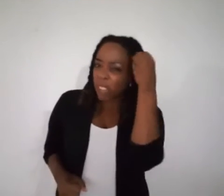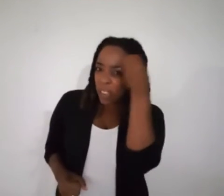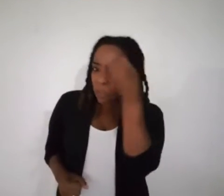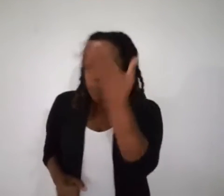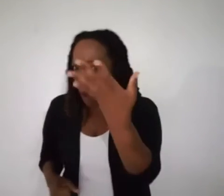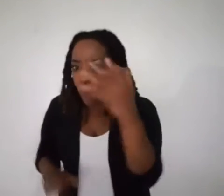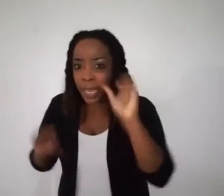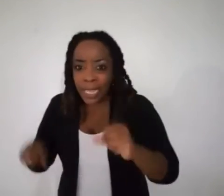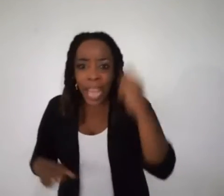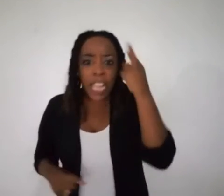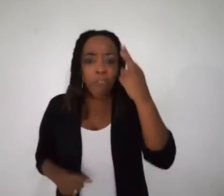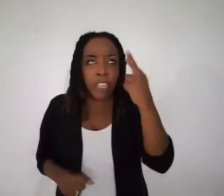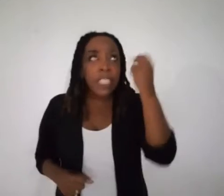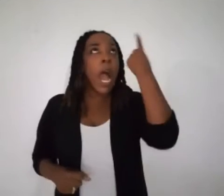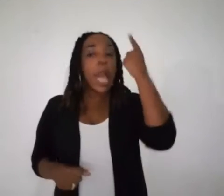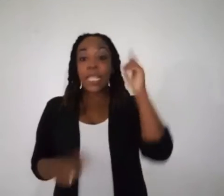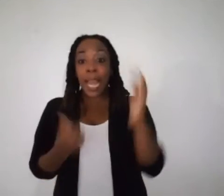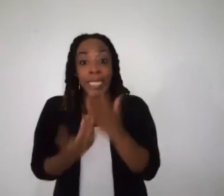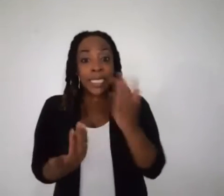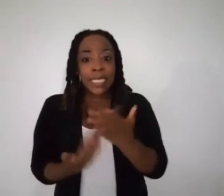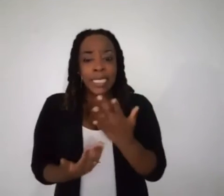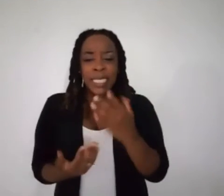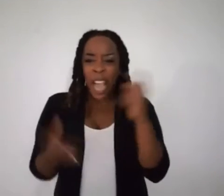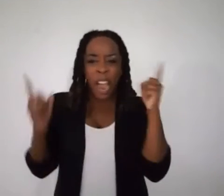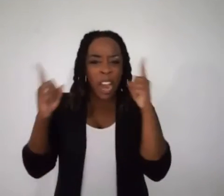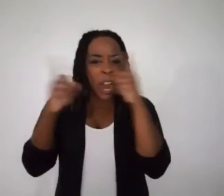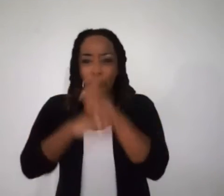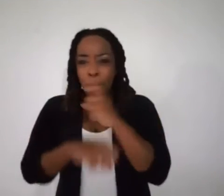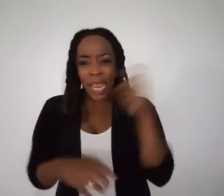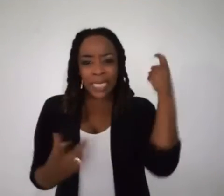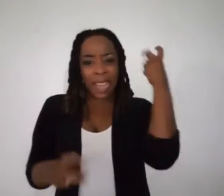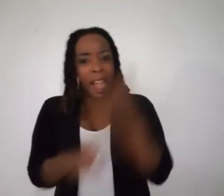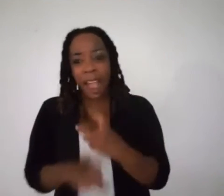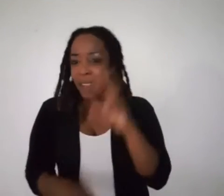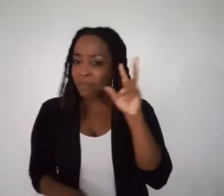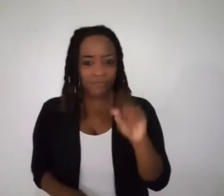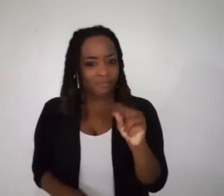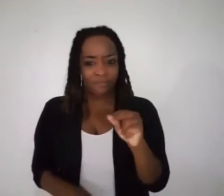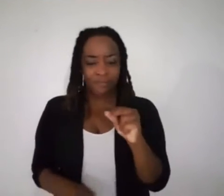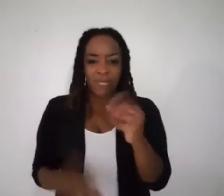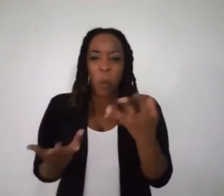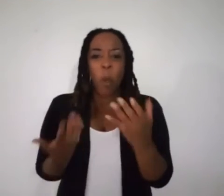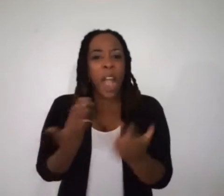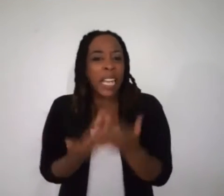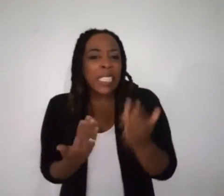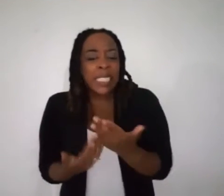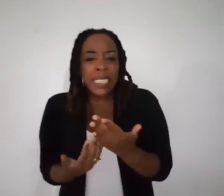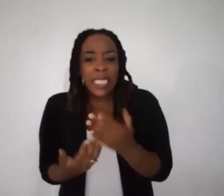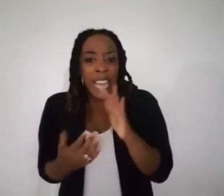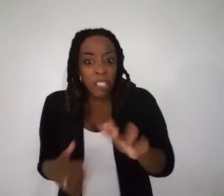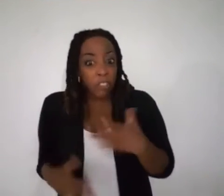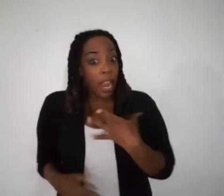too complex. And guess what? Children really don't like complex